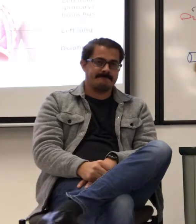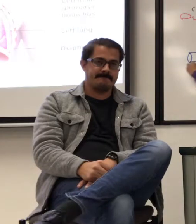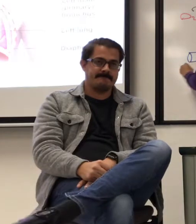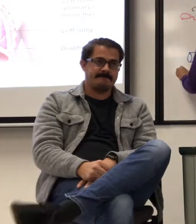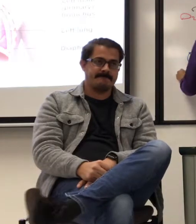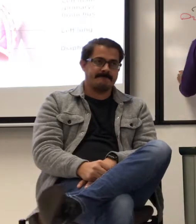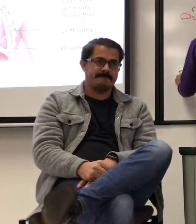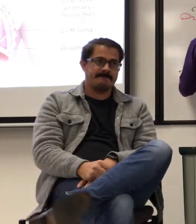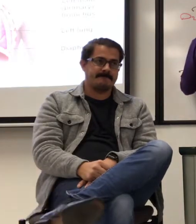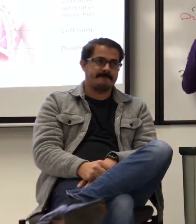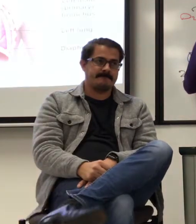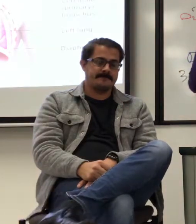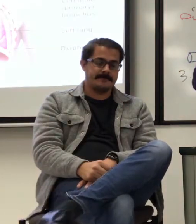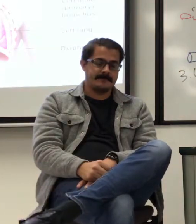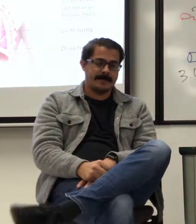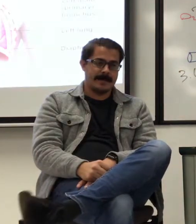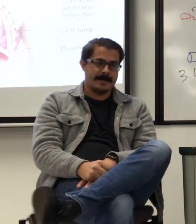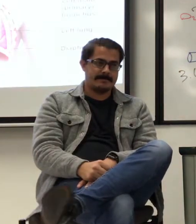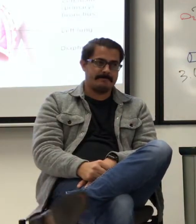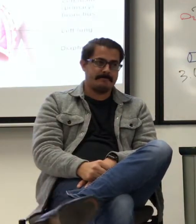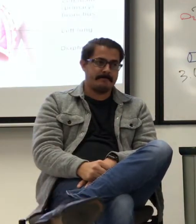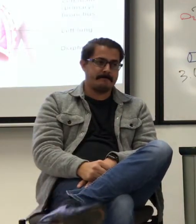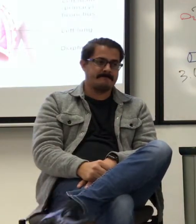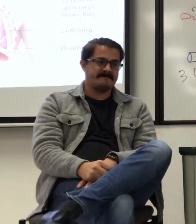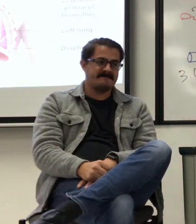3, it uses